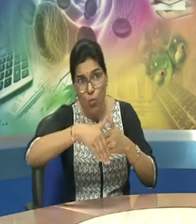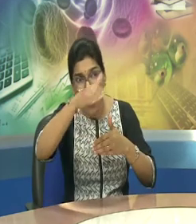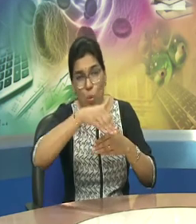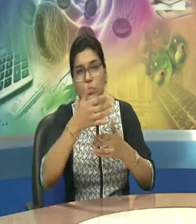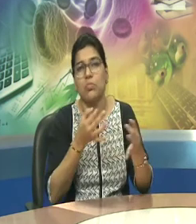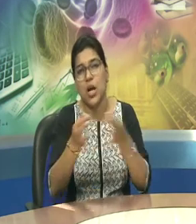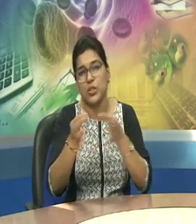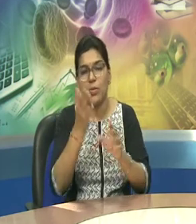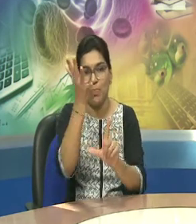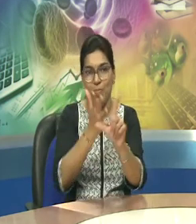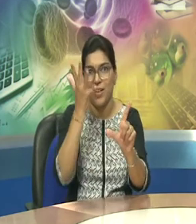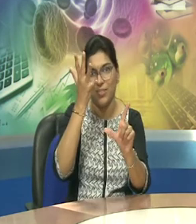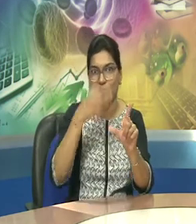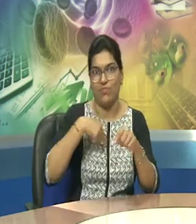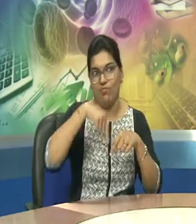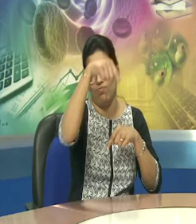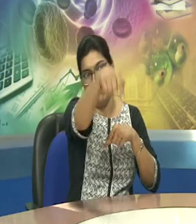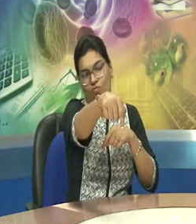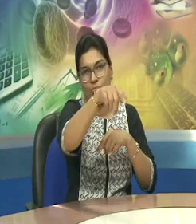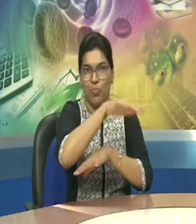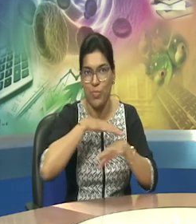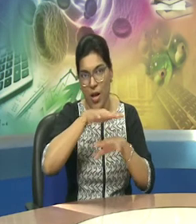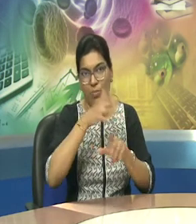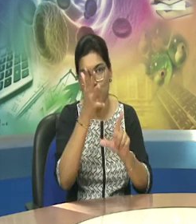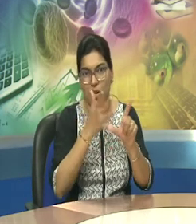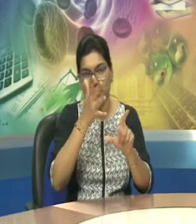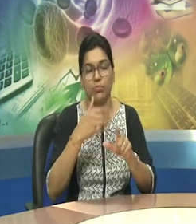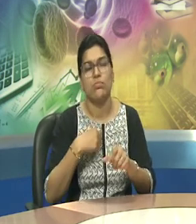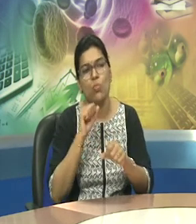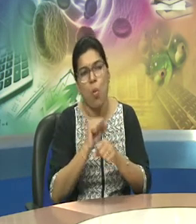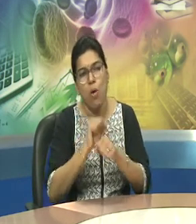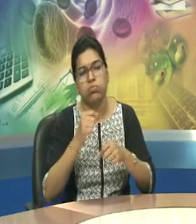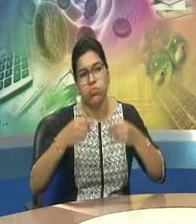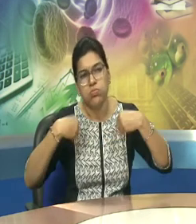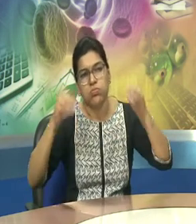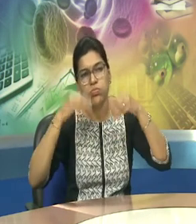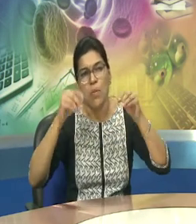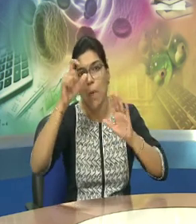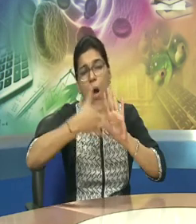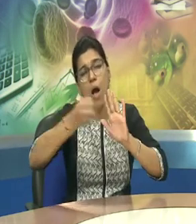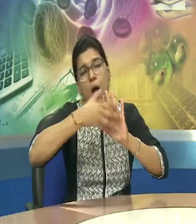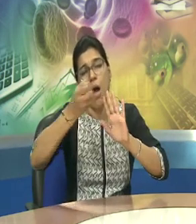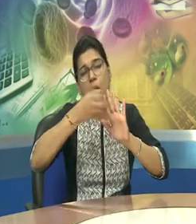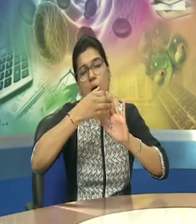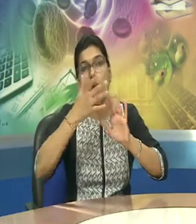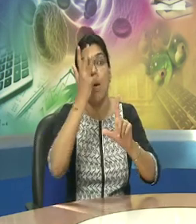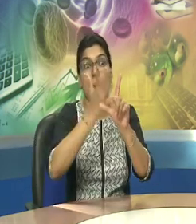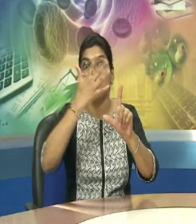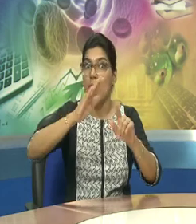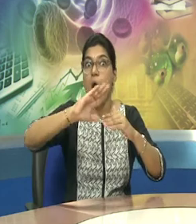achieves its desired result, the entrepreneur has to explore